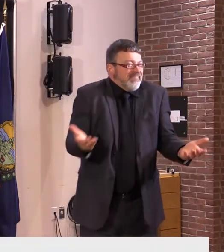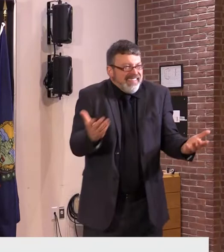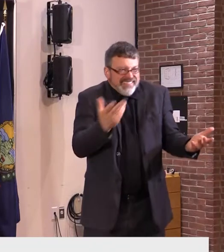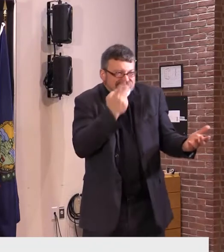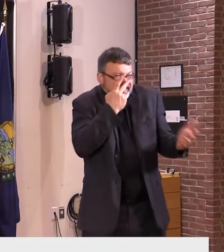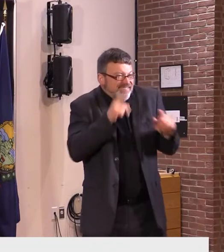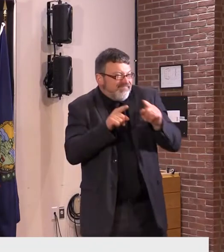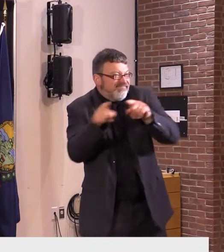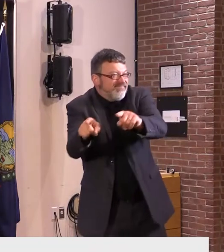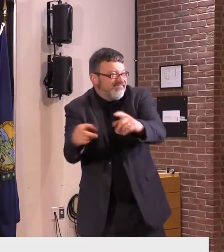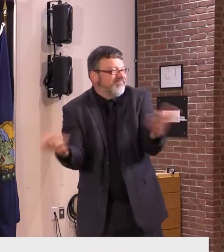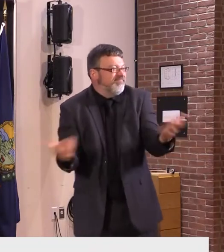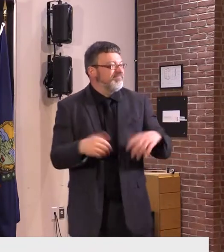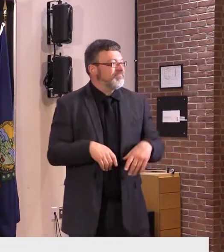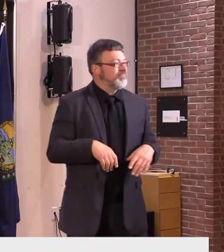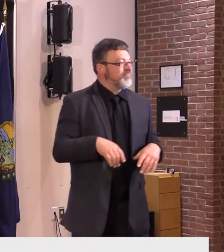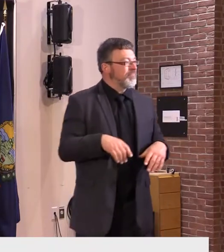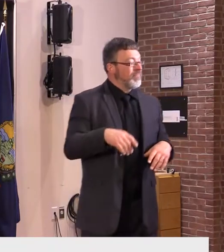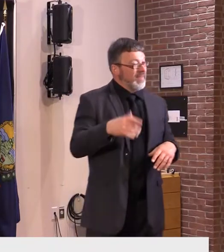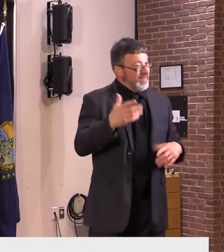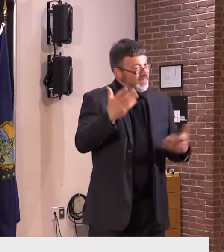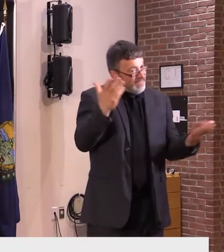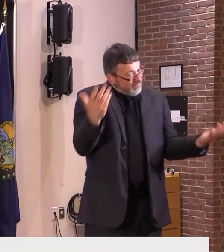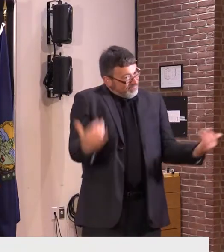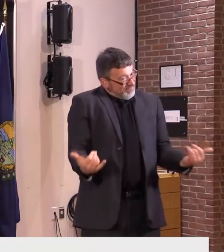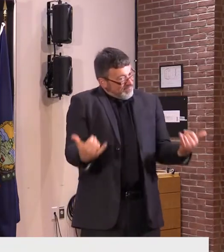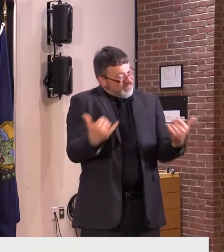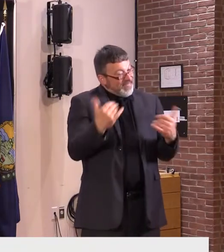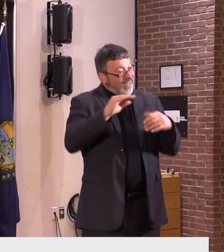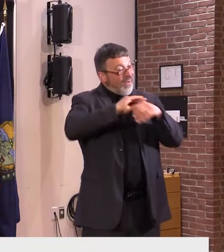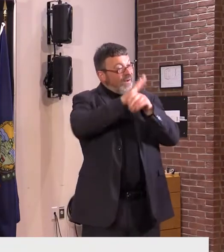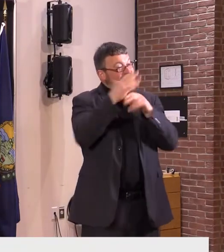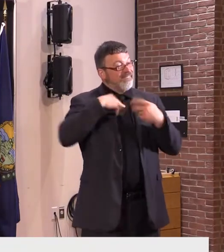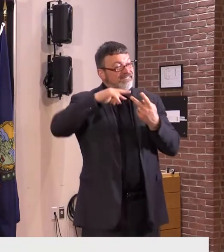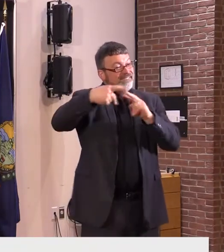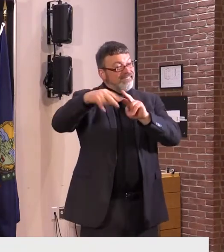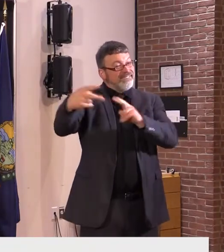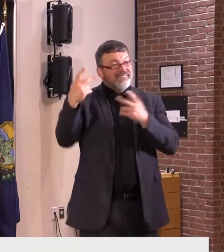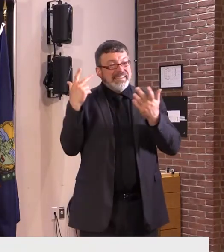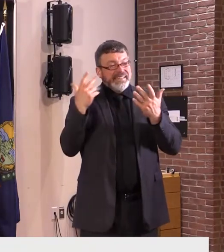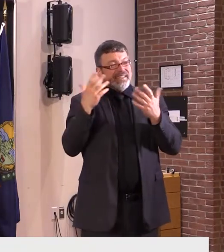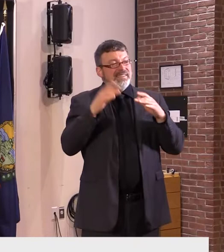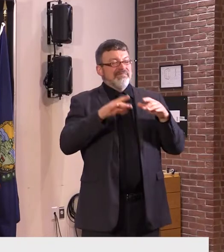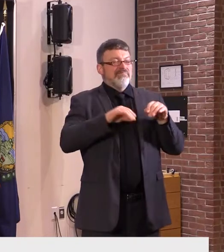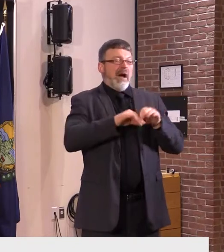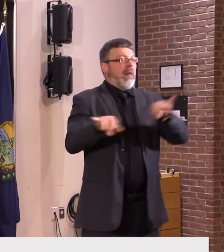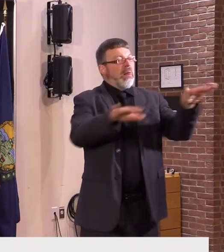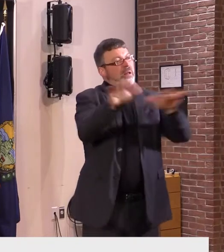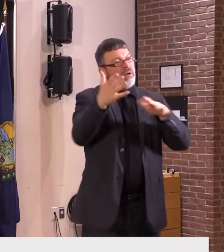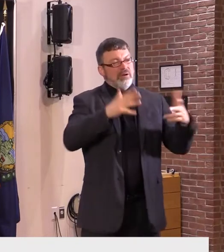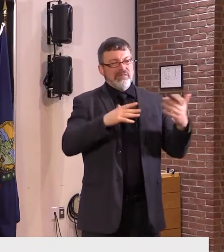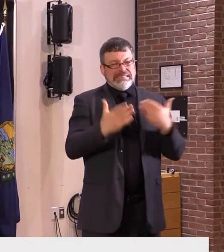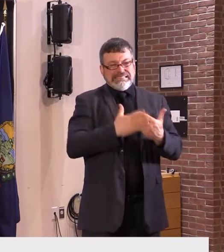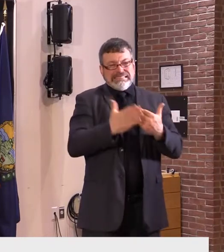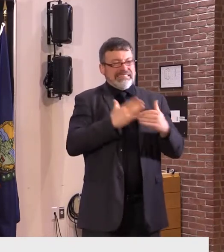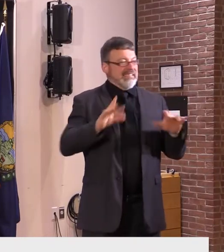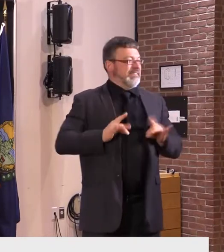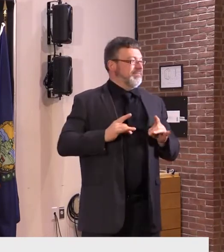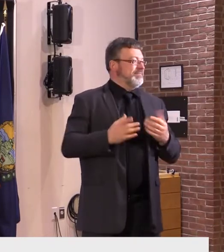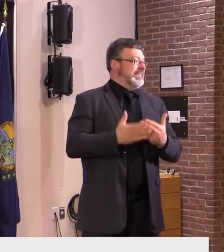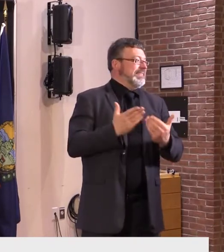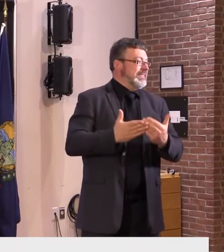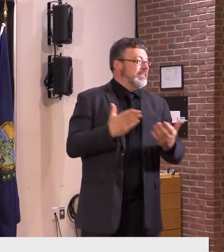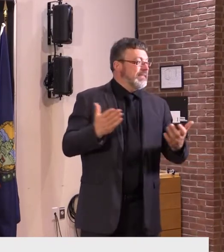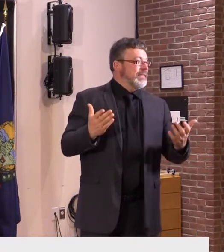virus. Pharmacies have come on board with various testing options on site, and providers can still assess